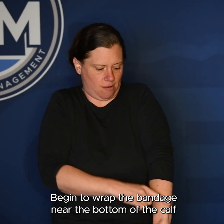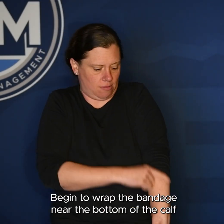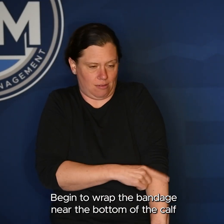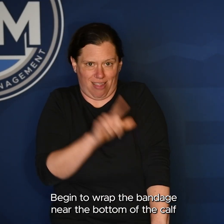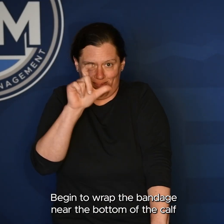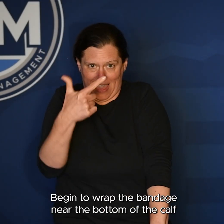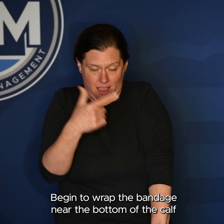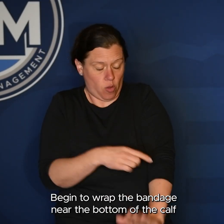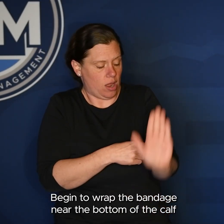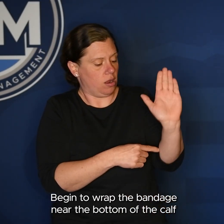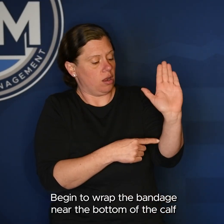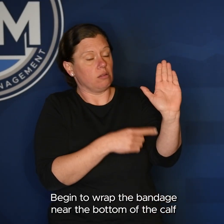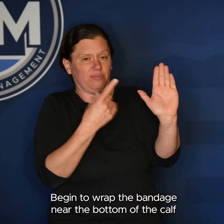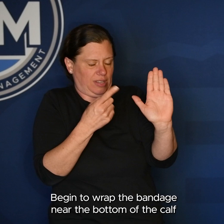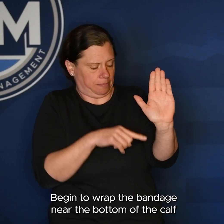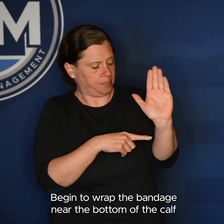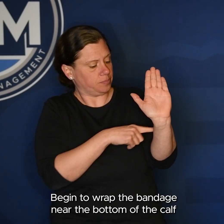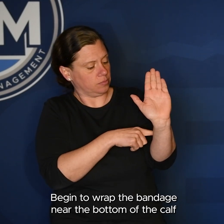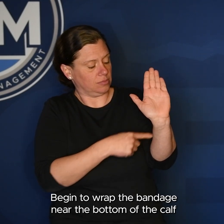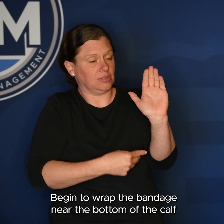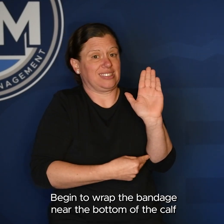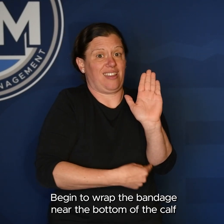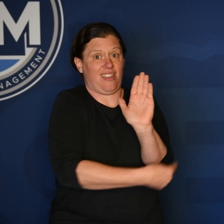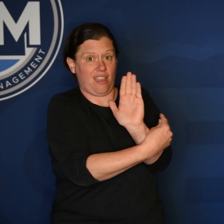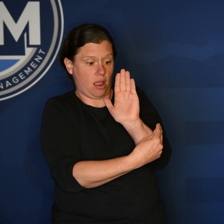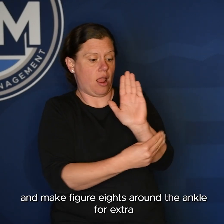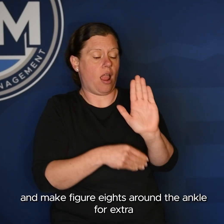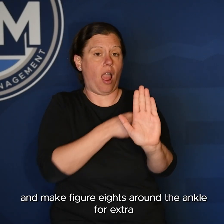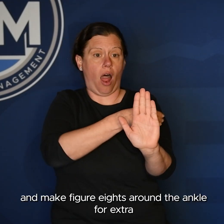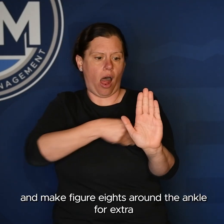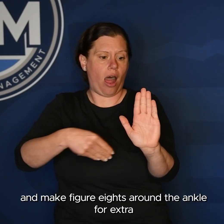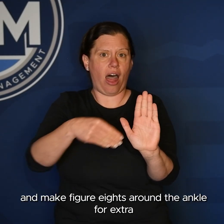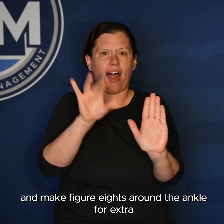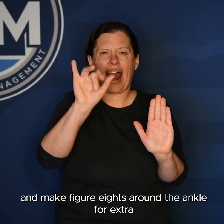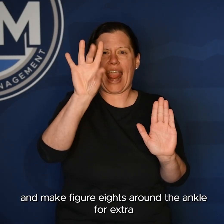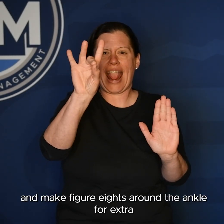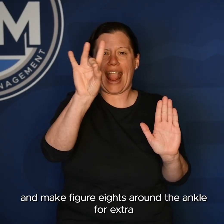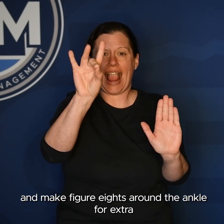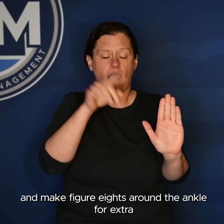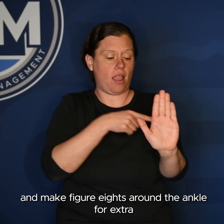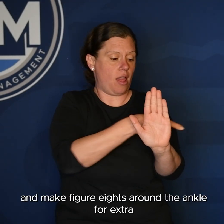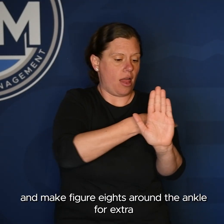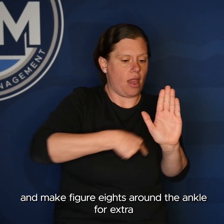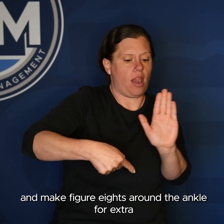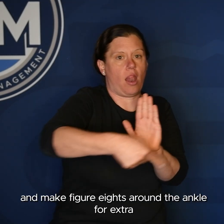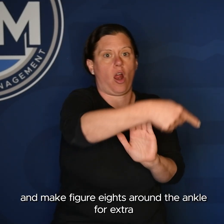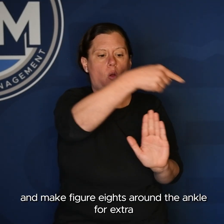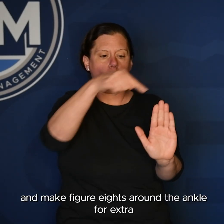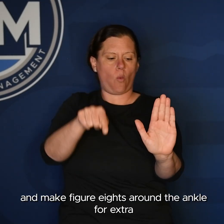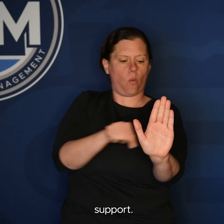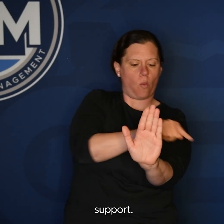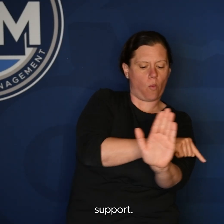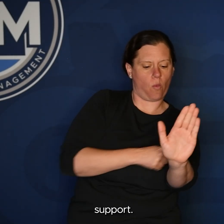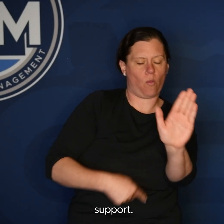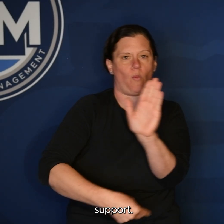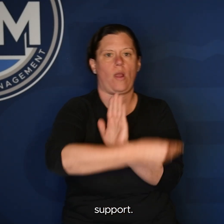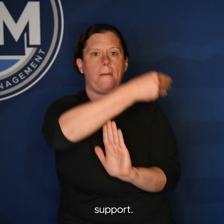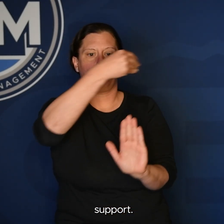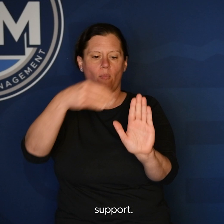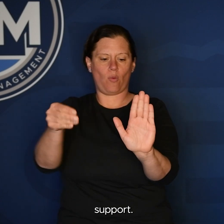Begin to wrap the bandage near the bottom of the calf and make figure eights around the ankle for extra support.